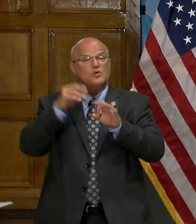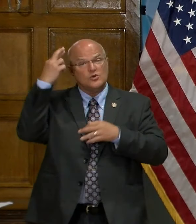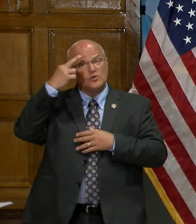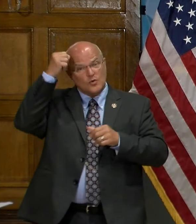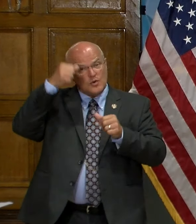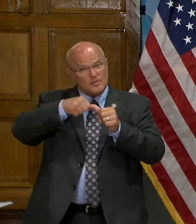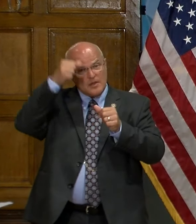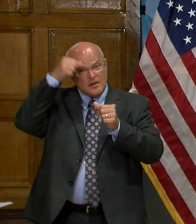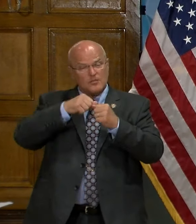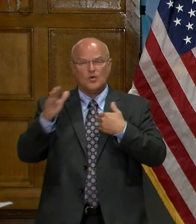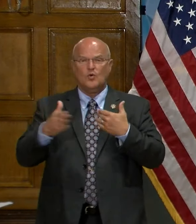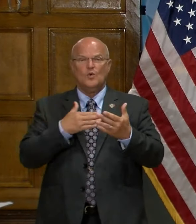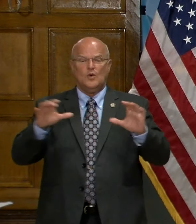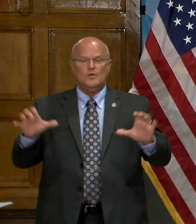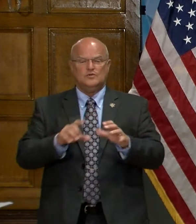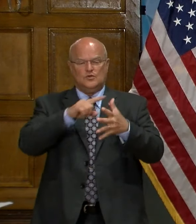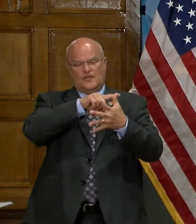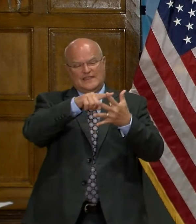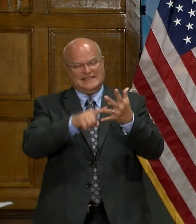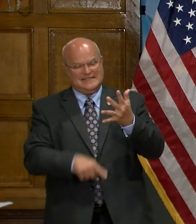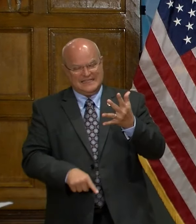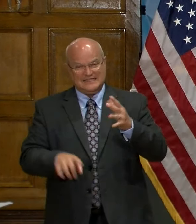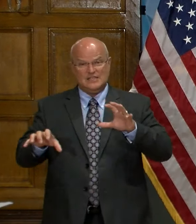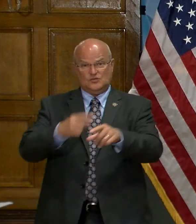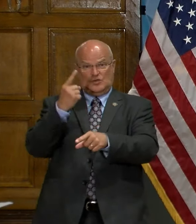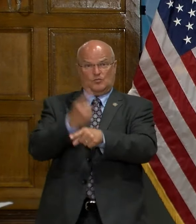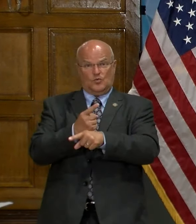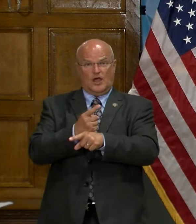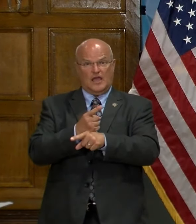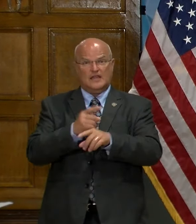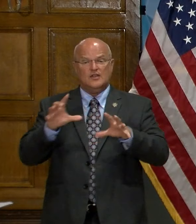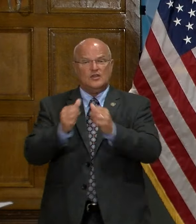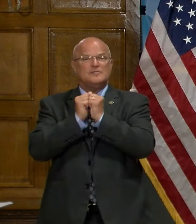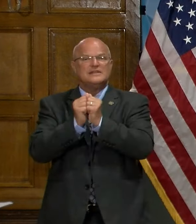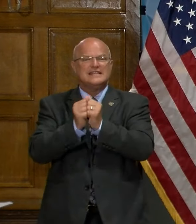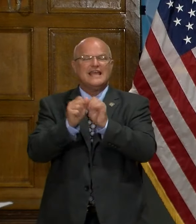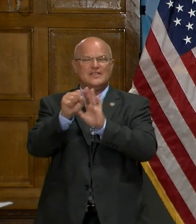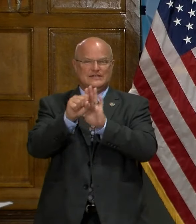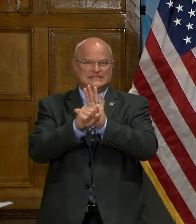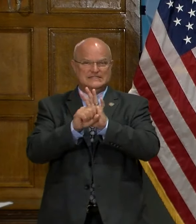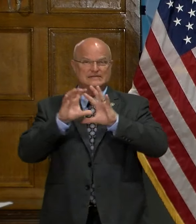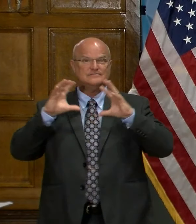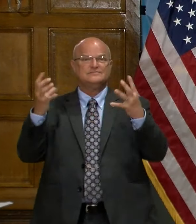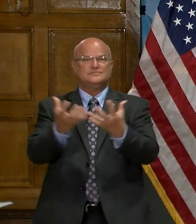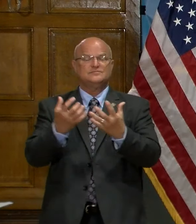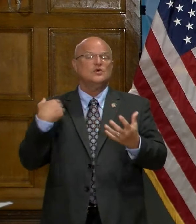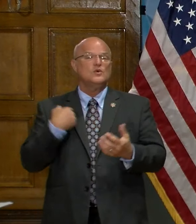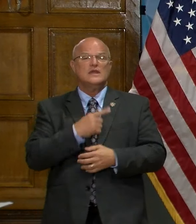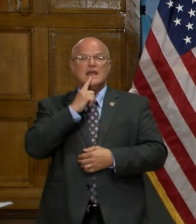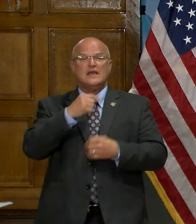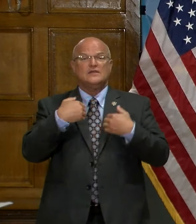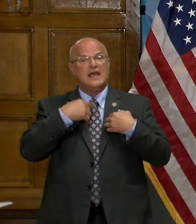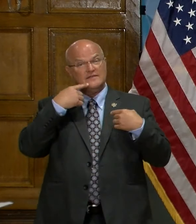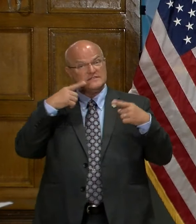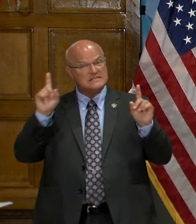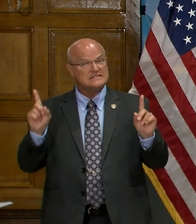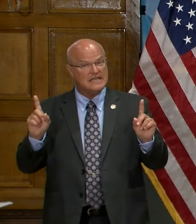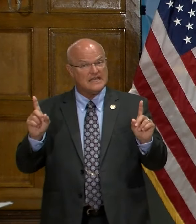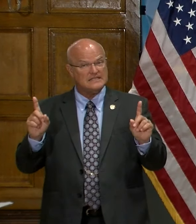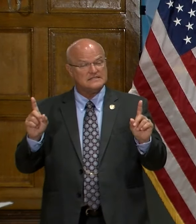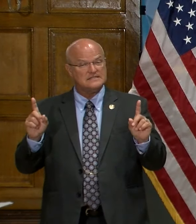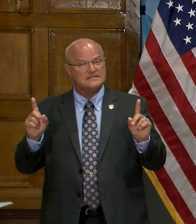remember, that whenever we do these things and we do them right and we do them together as a state, then we can actually have